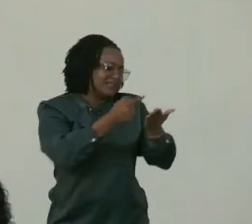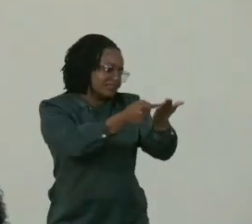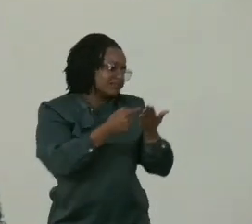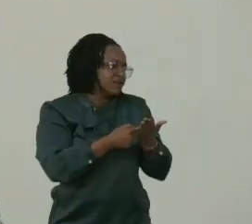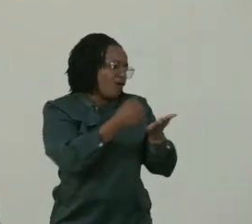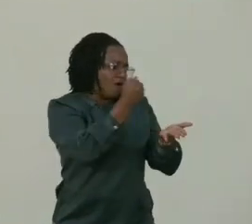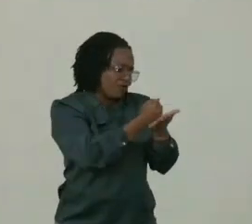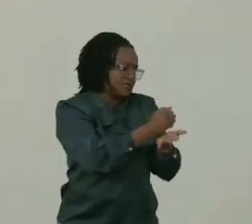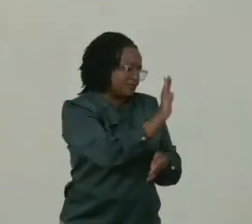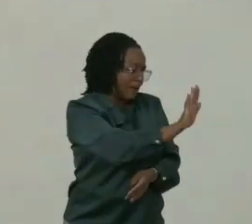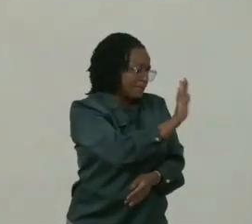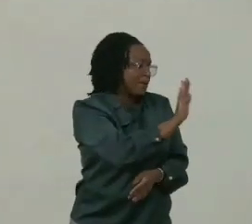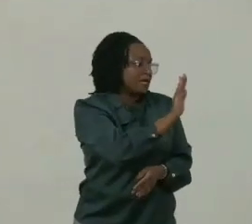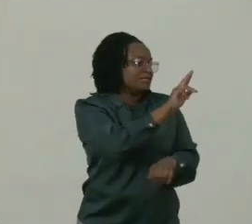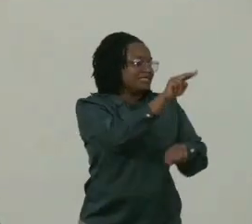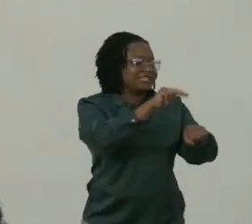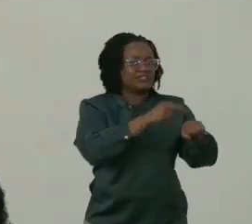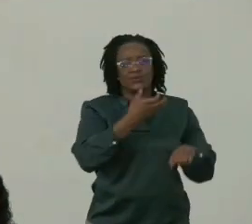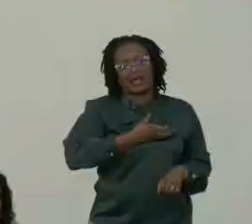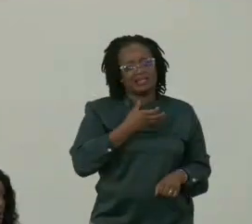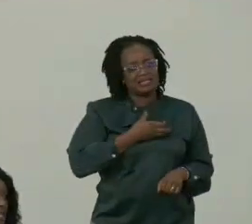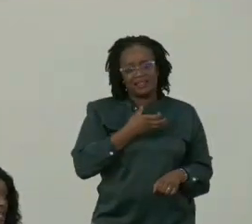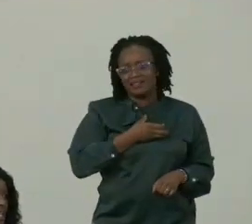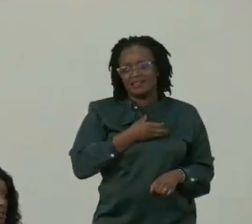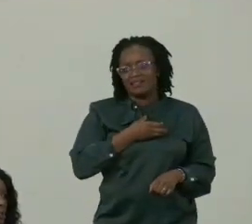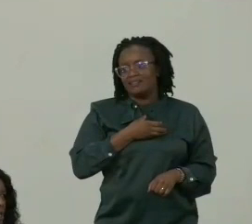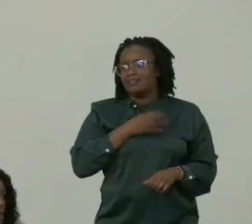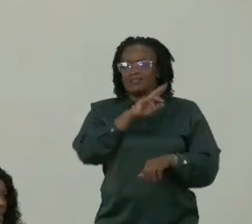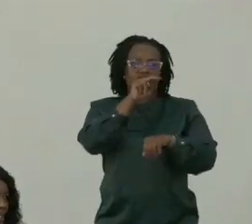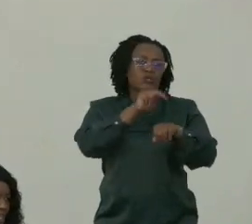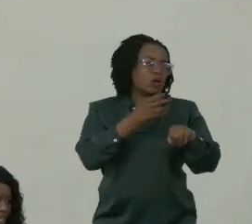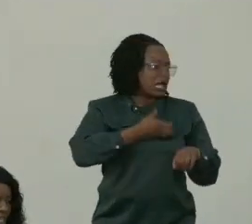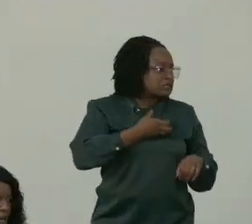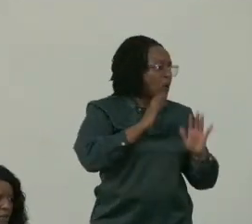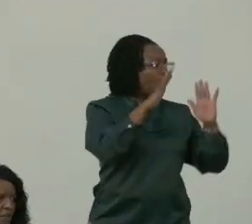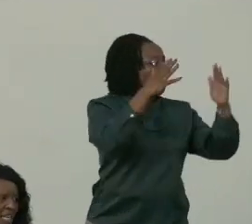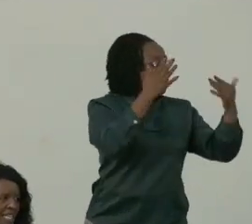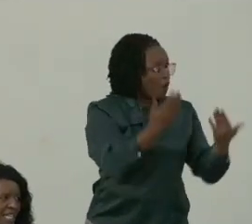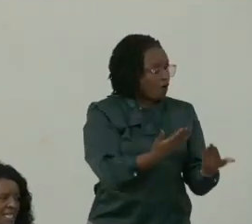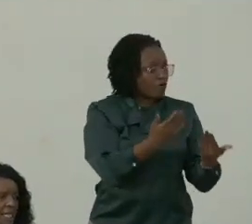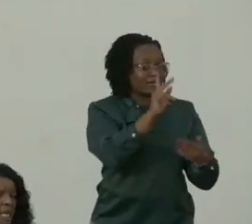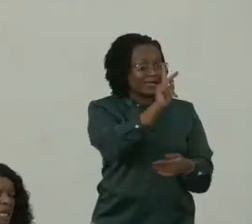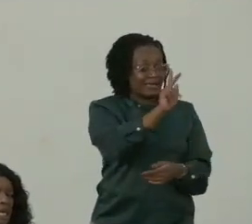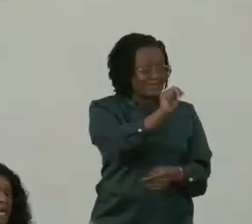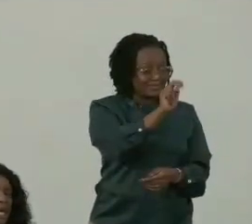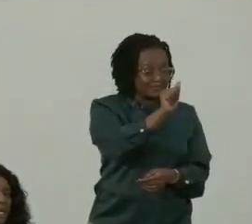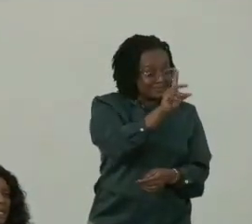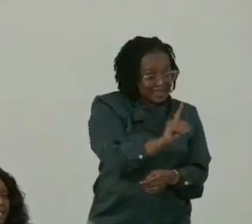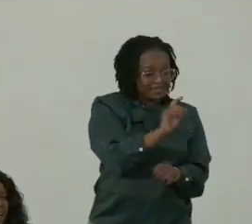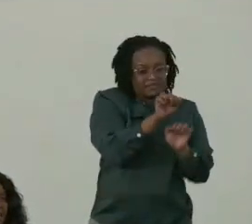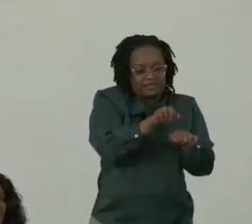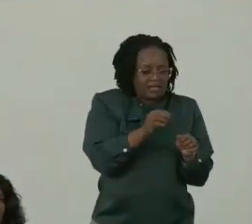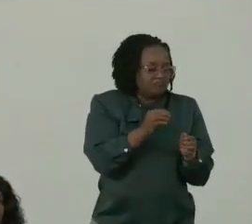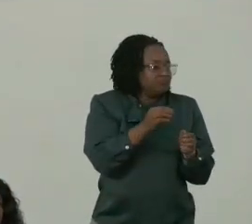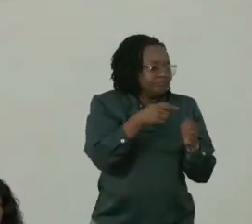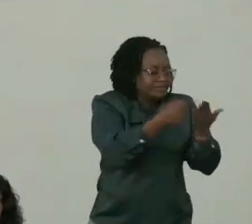office, the council, I don't know if you have a society or it's a council that takes care of your interests, such